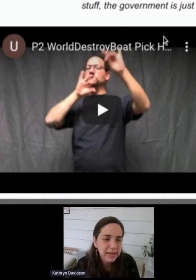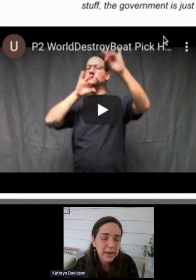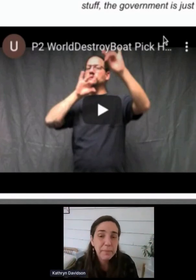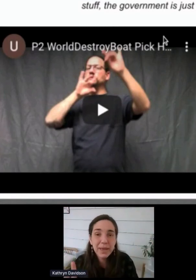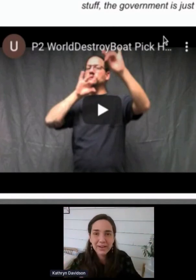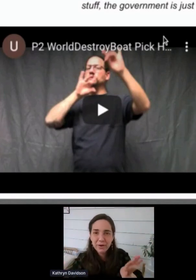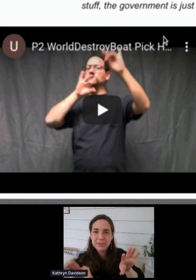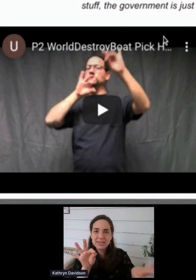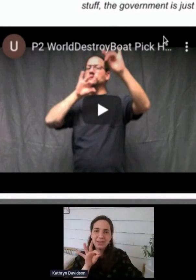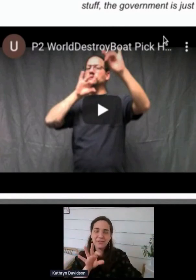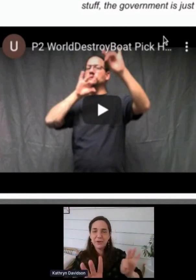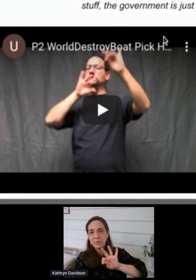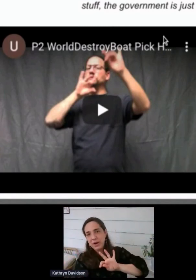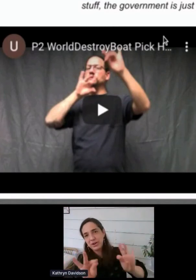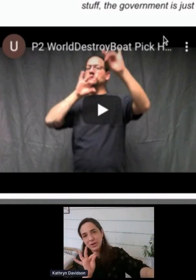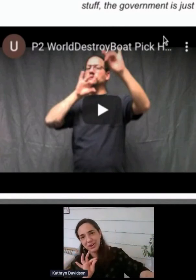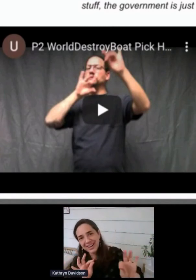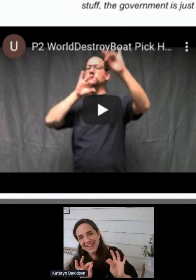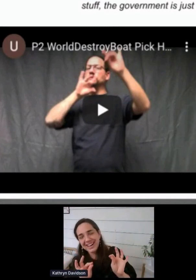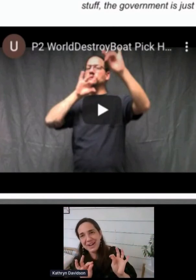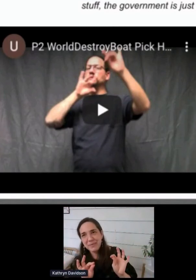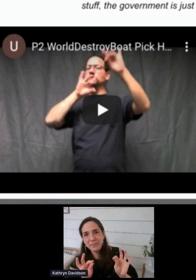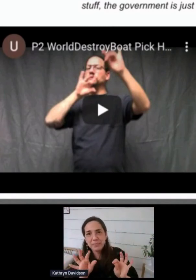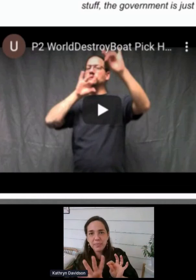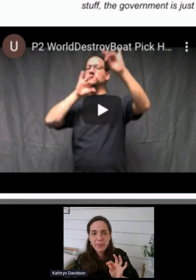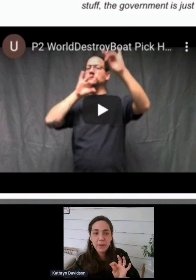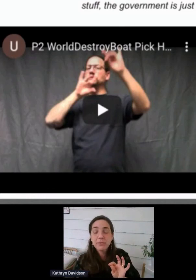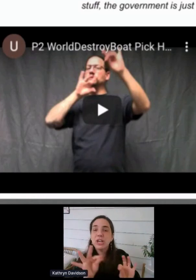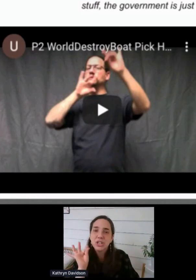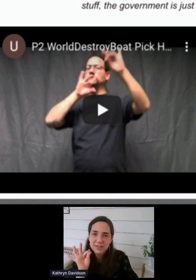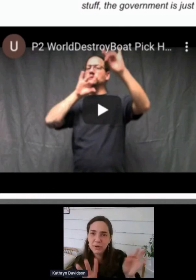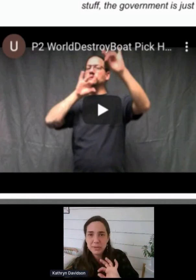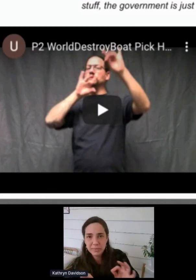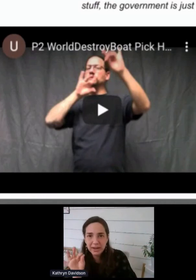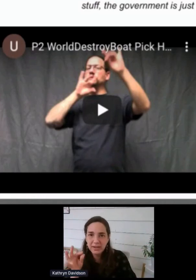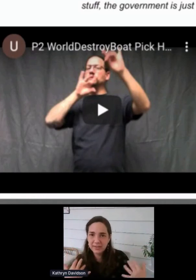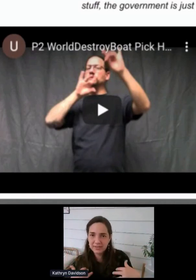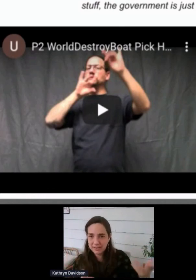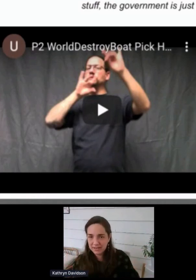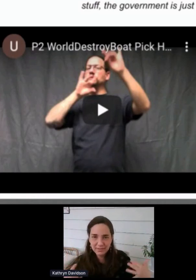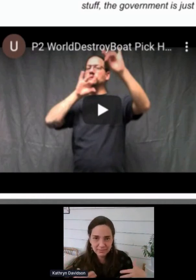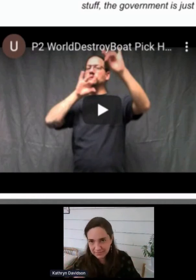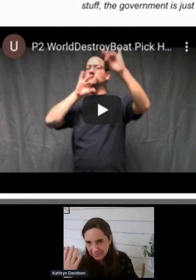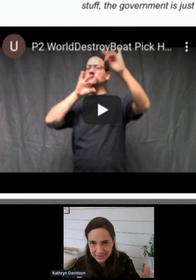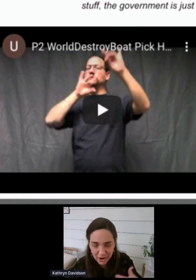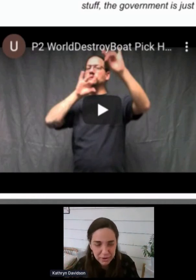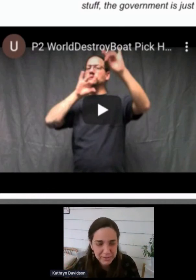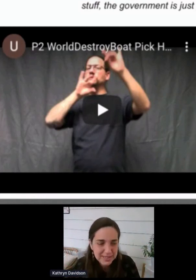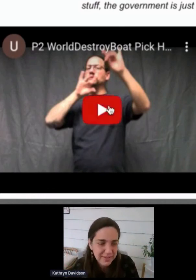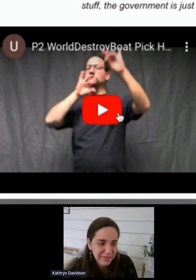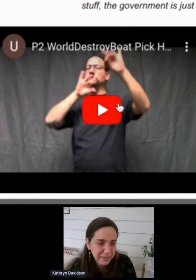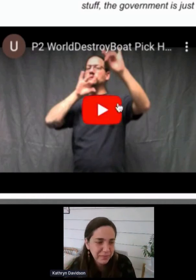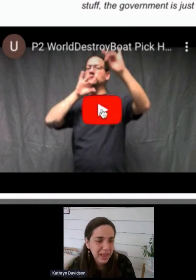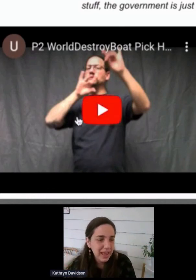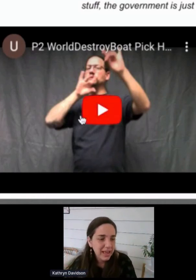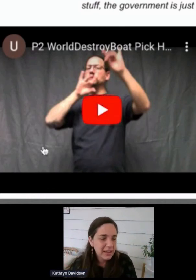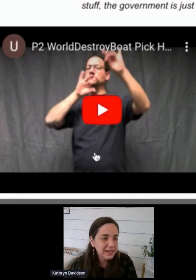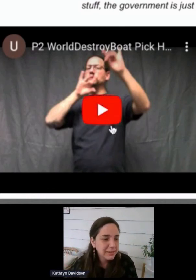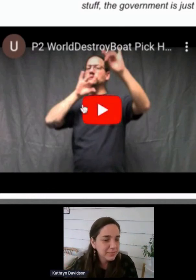group. Pick from is another verb where you're changing the form depending on the arguments of the